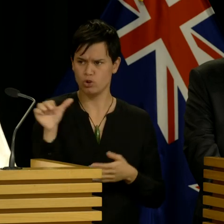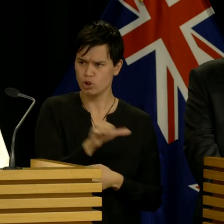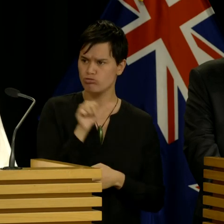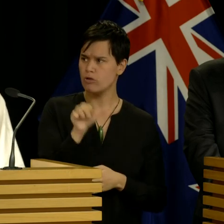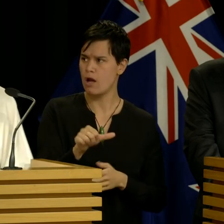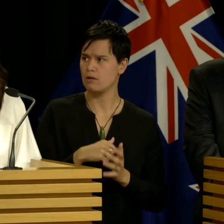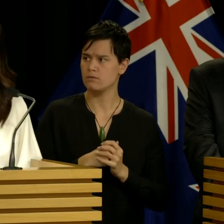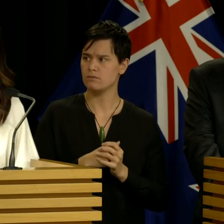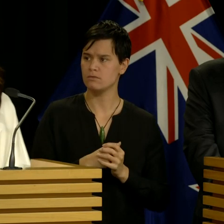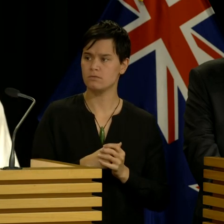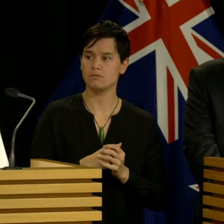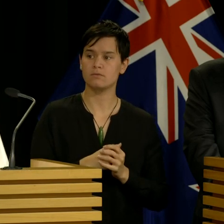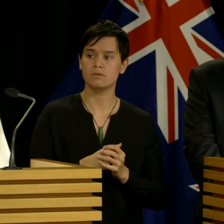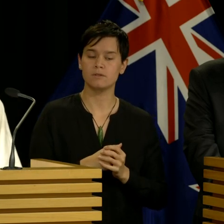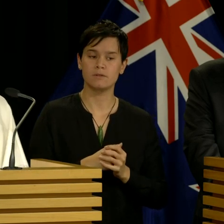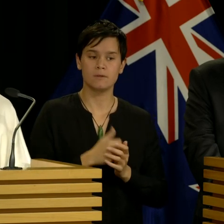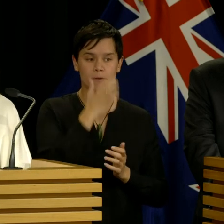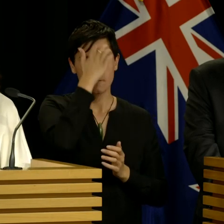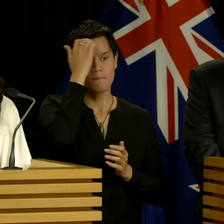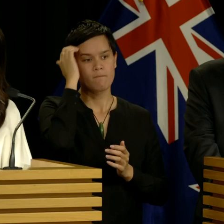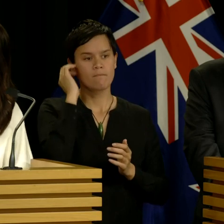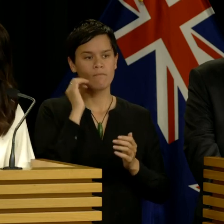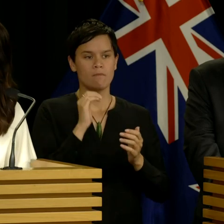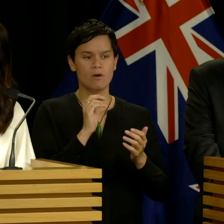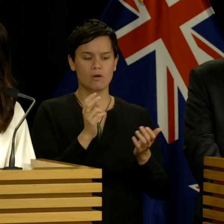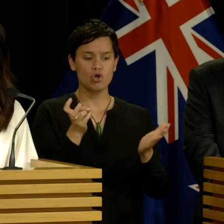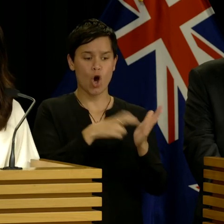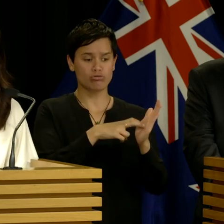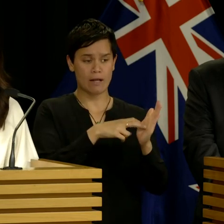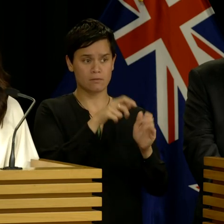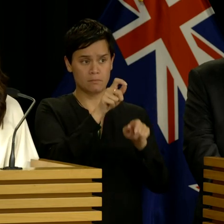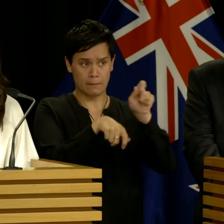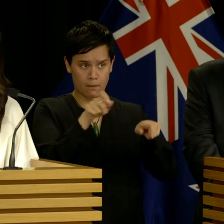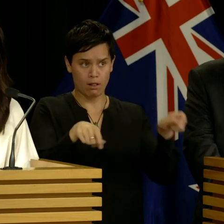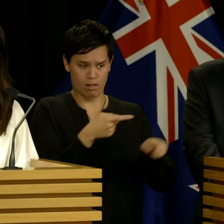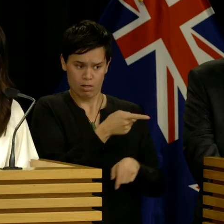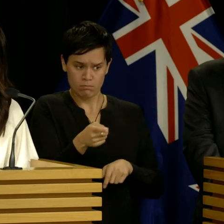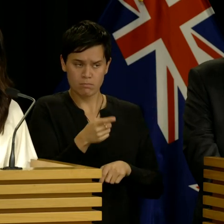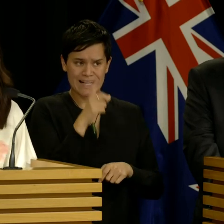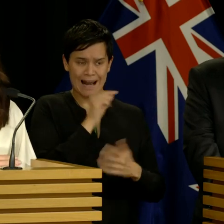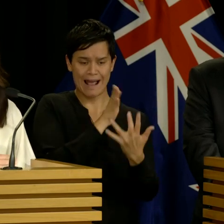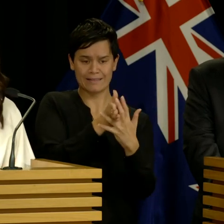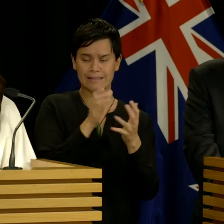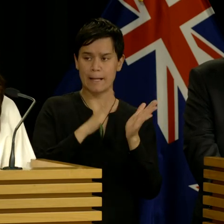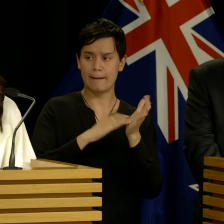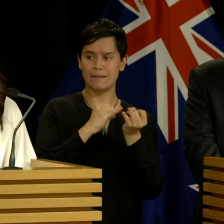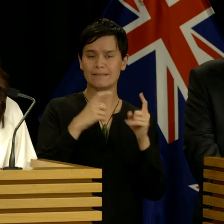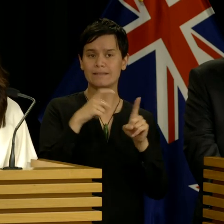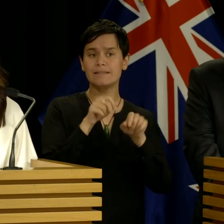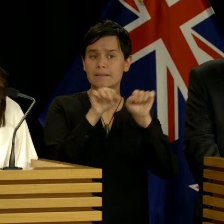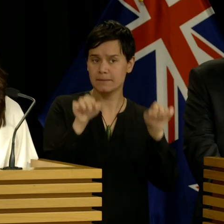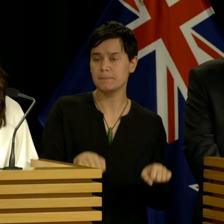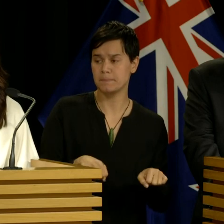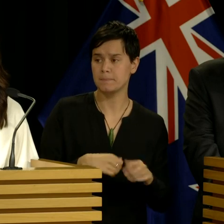first you've made the implication that they don't have forms of support available to them. Of course, we do have the MSD system. More broadly than that, as you can hear, we are working